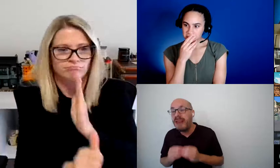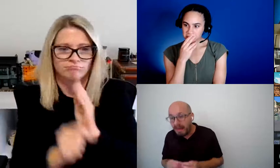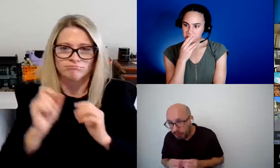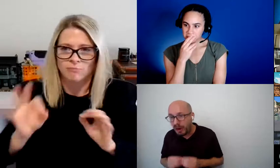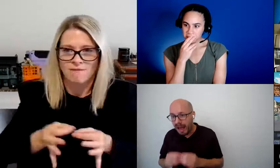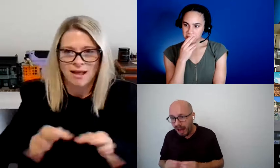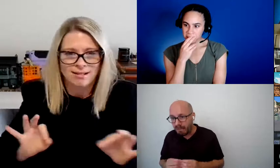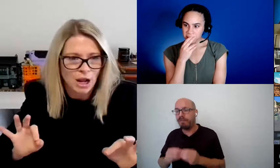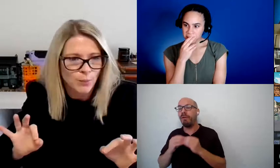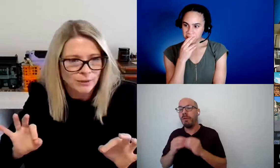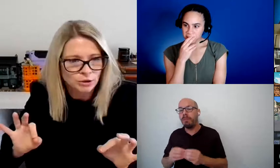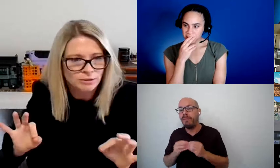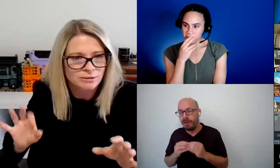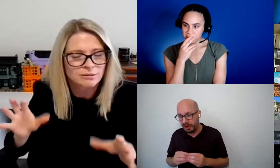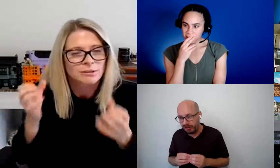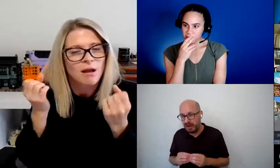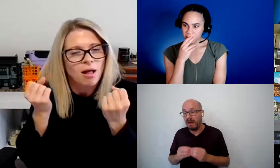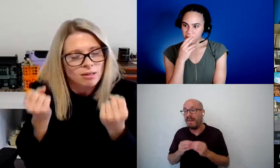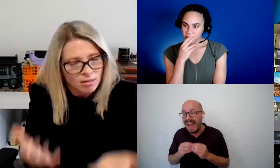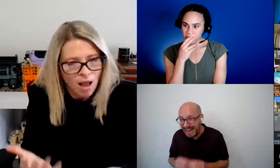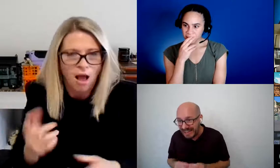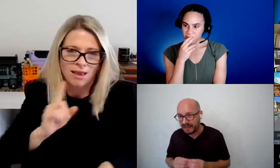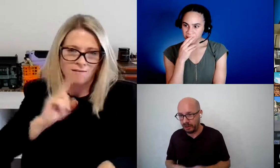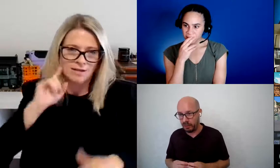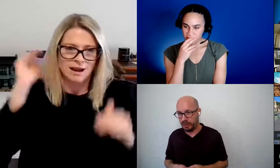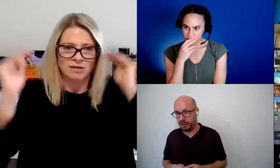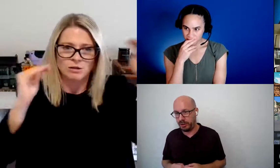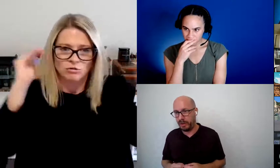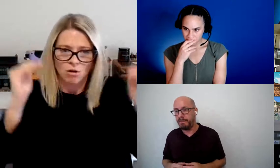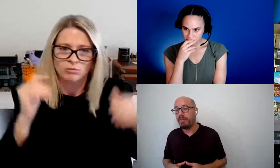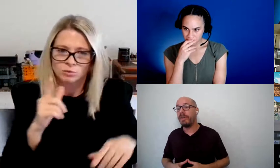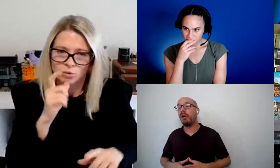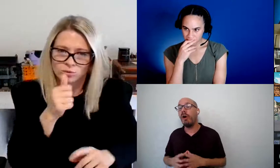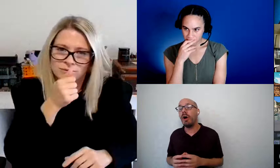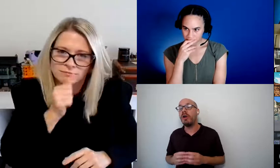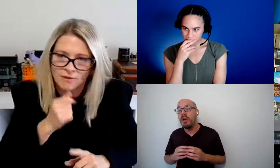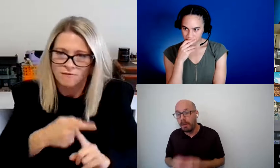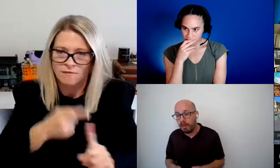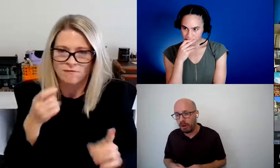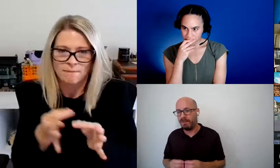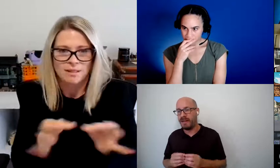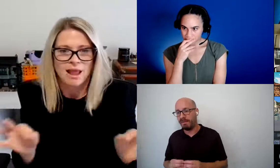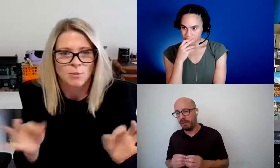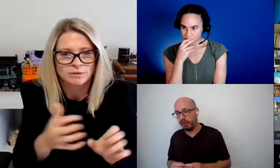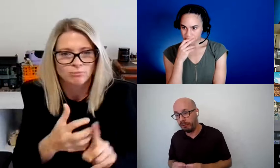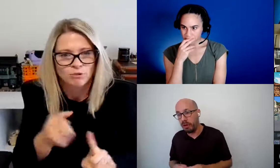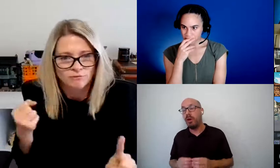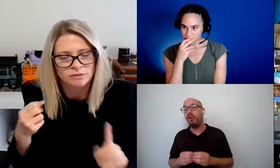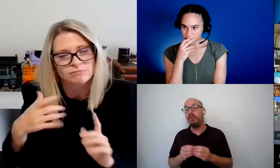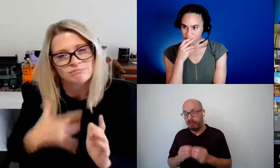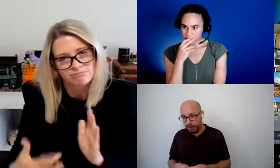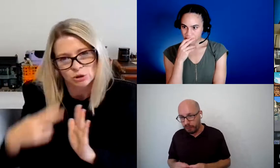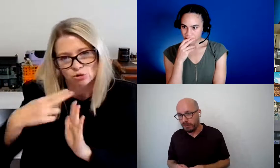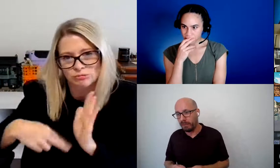will never have full proficiency of any language. There are a number of Deaf adults who suffered